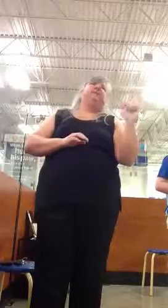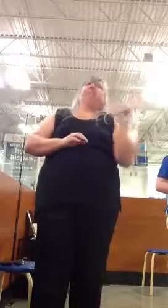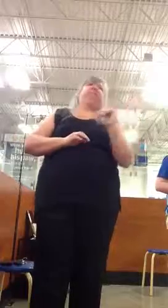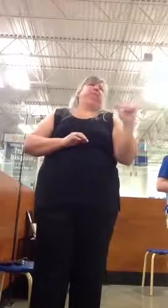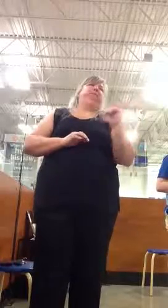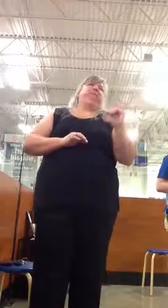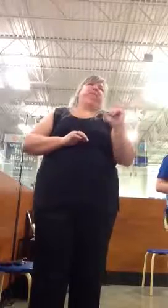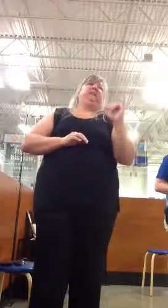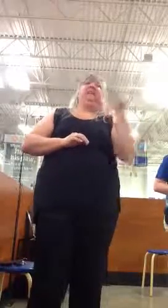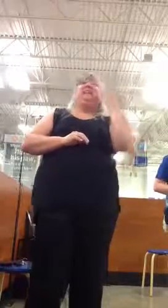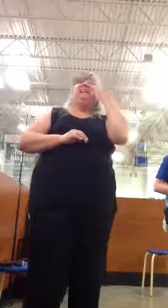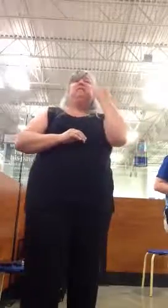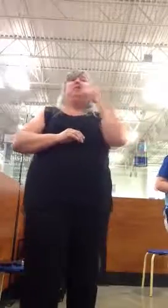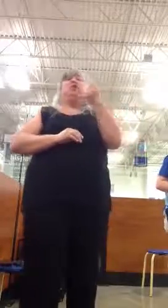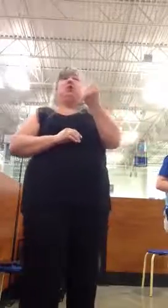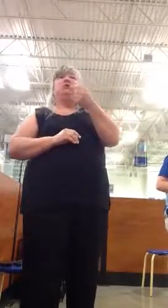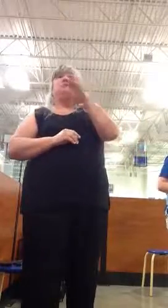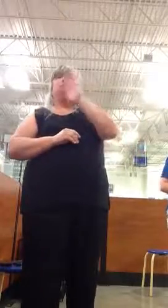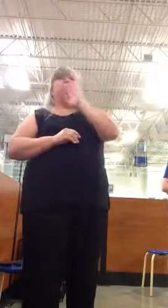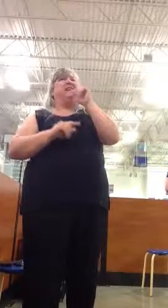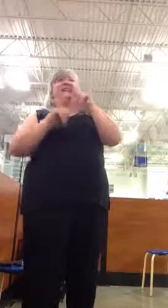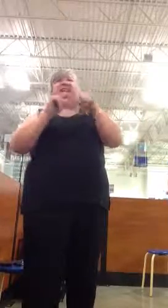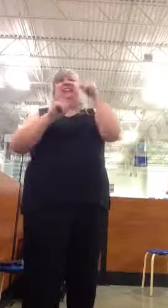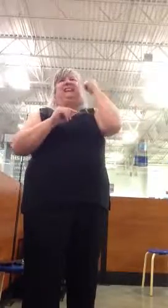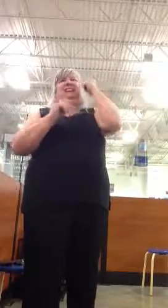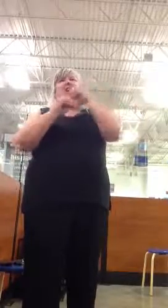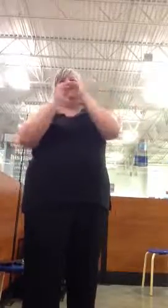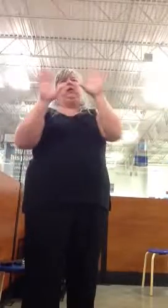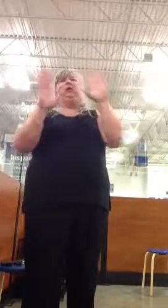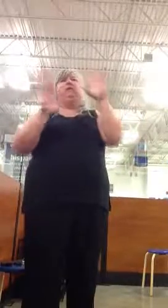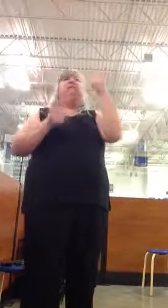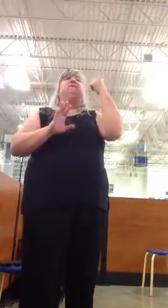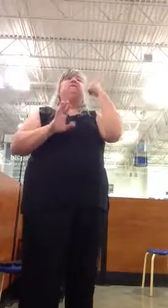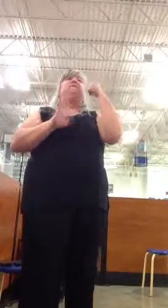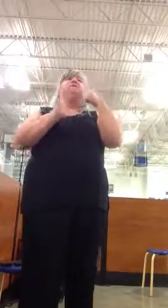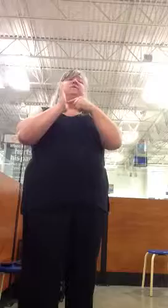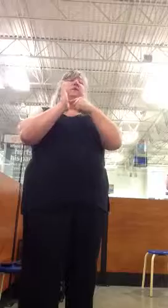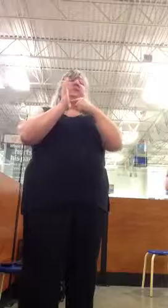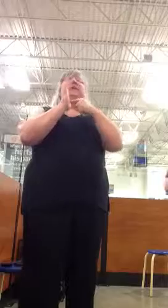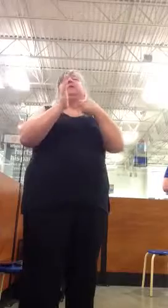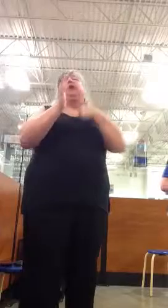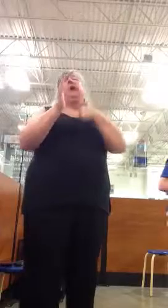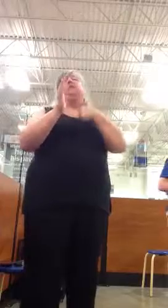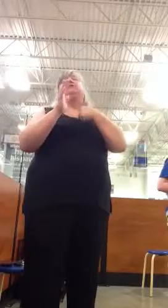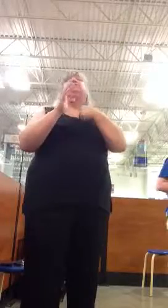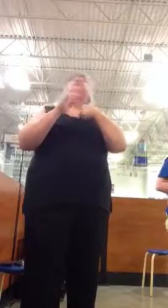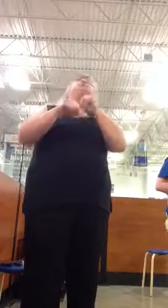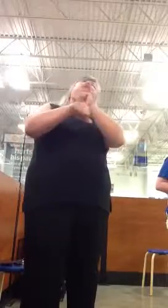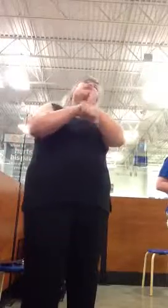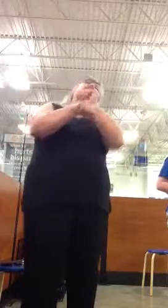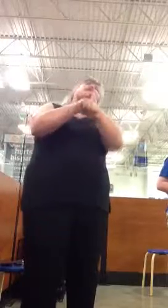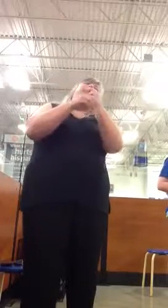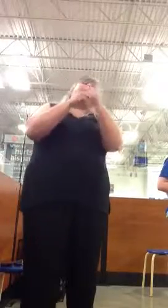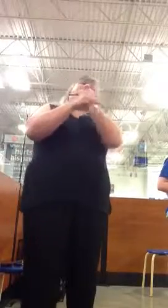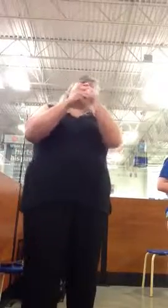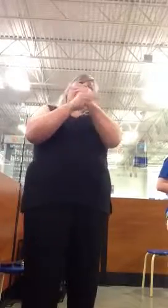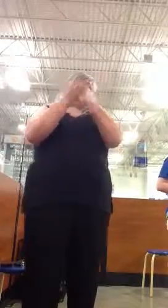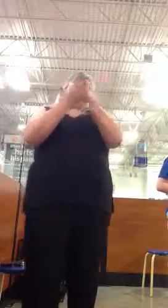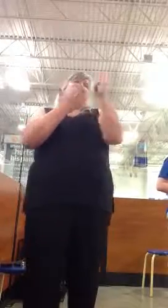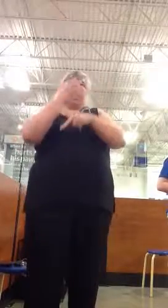For example, I was doing a math project for Math 1050 the other day. I was